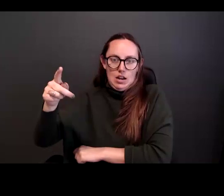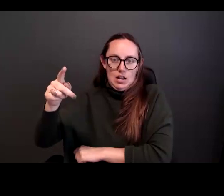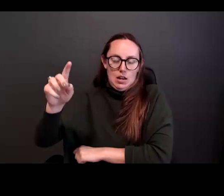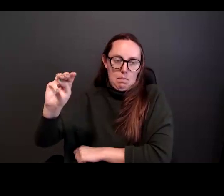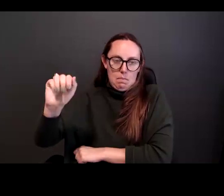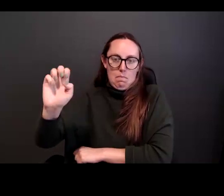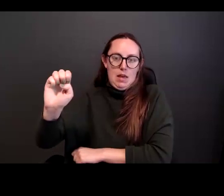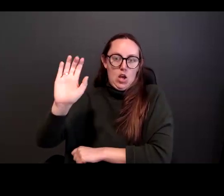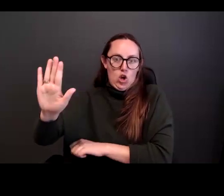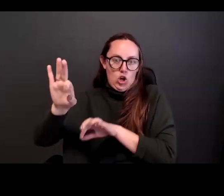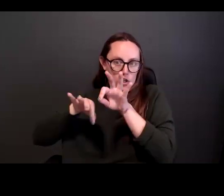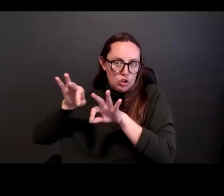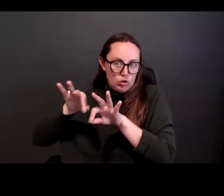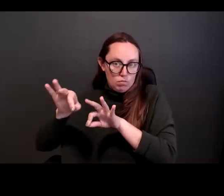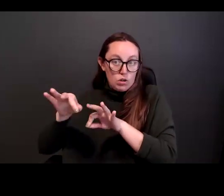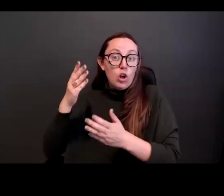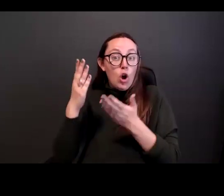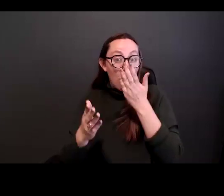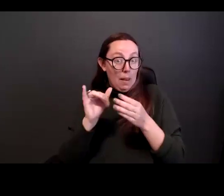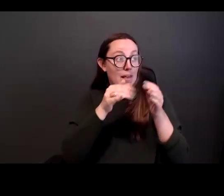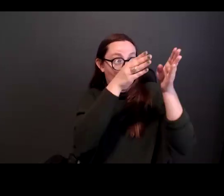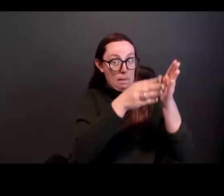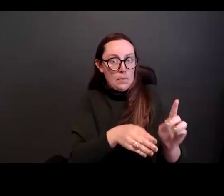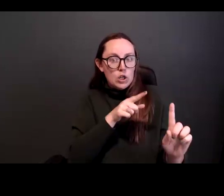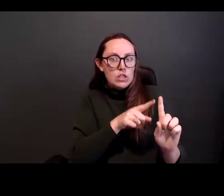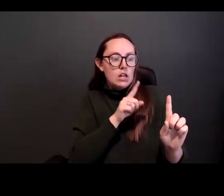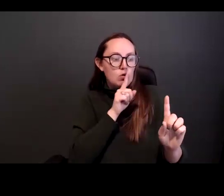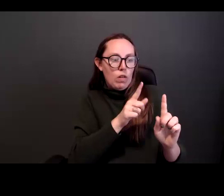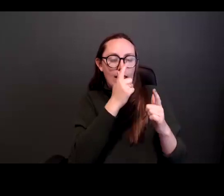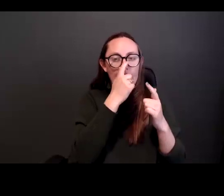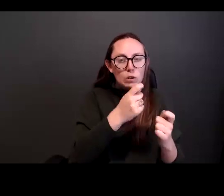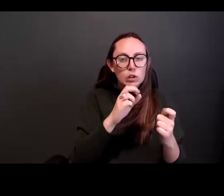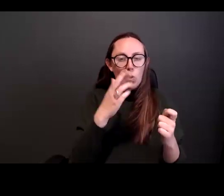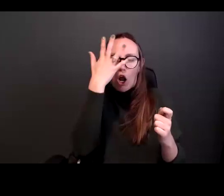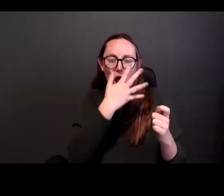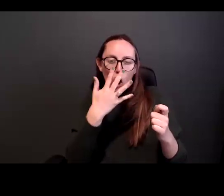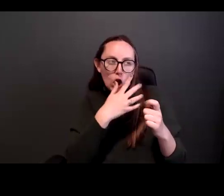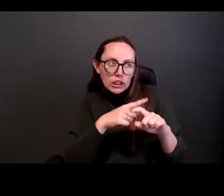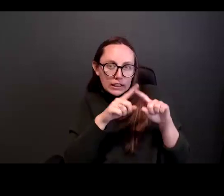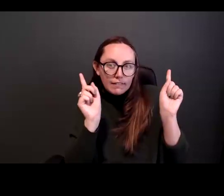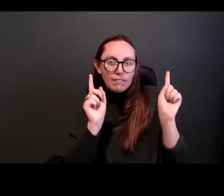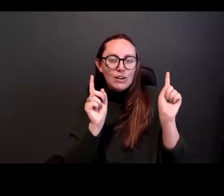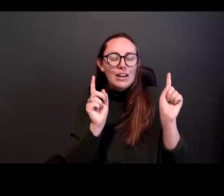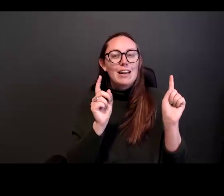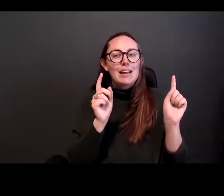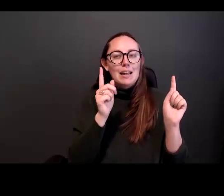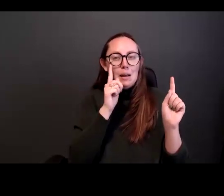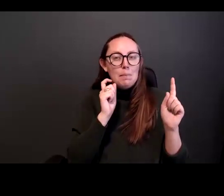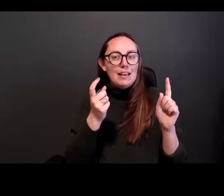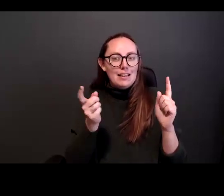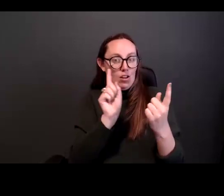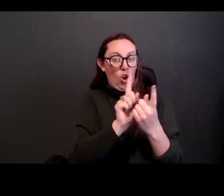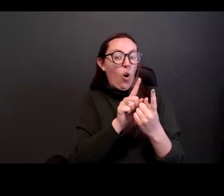or interesting themselves, that just like, oh, Edna Powell, don't you? I know exactly who you